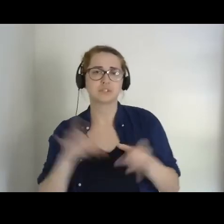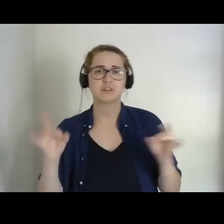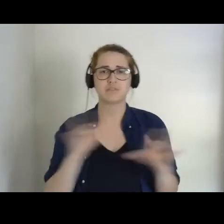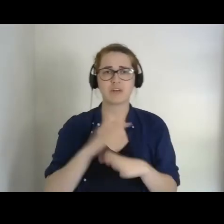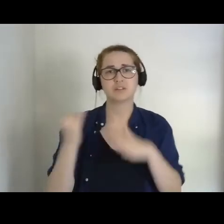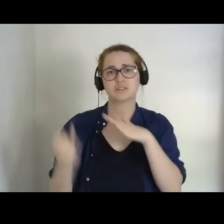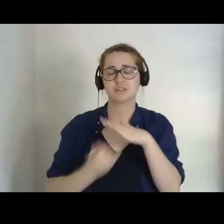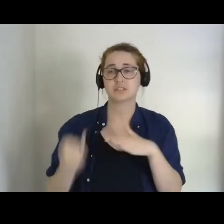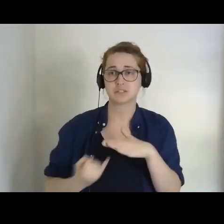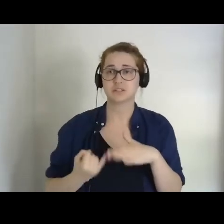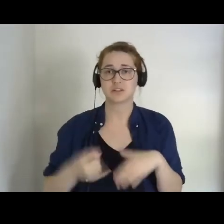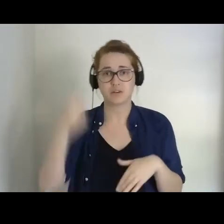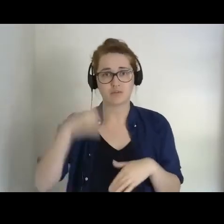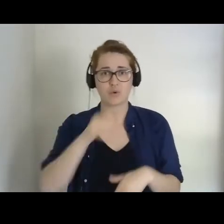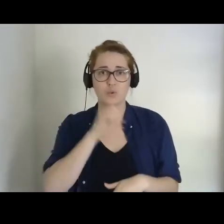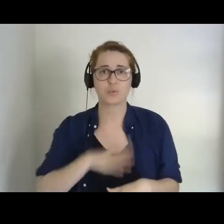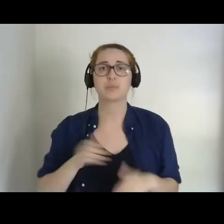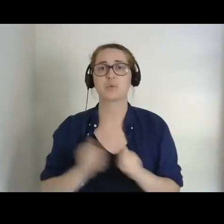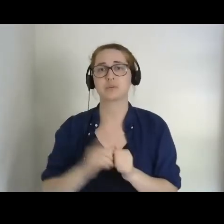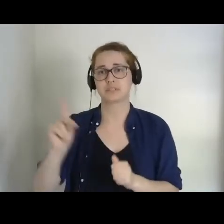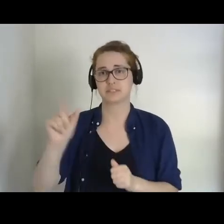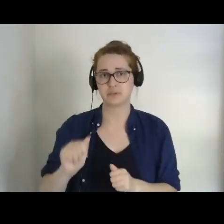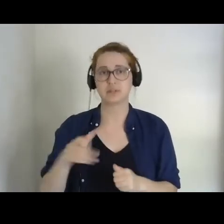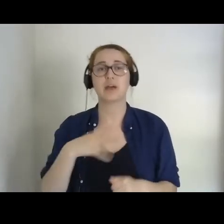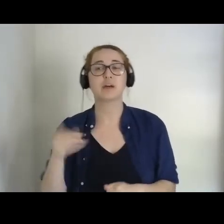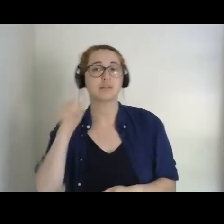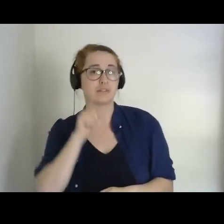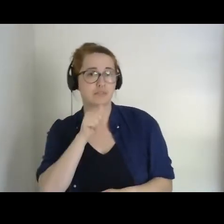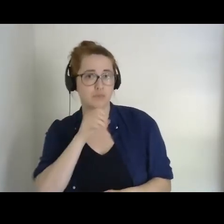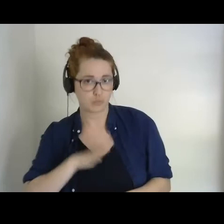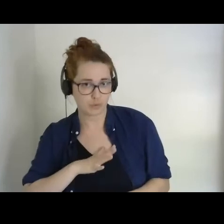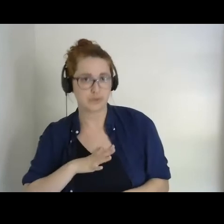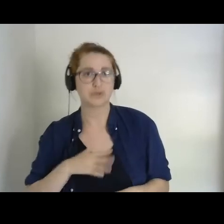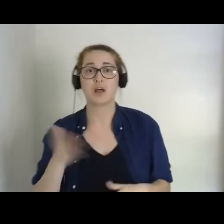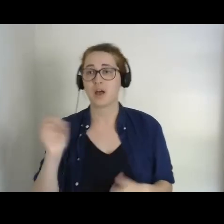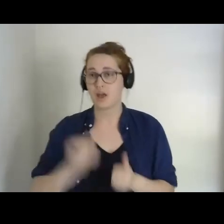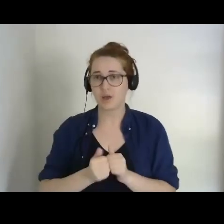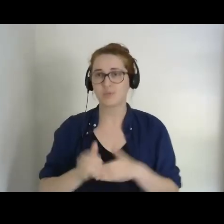networking. Today, we are honored to be with three of our most valued partners.